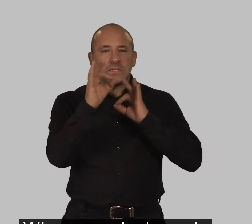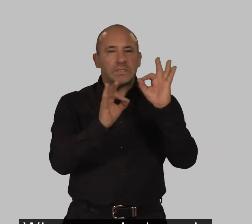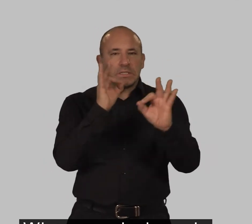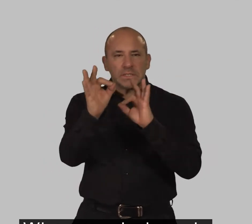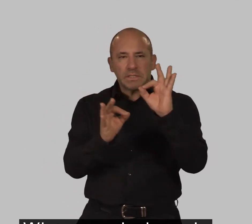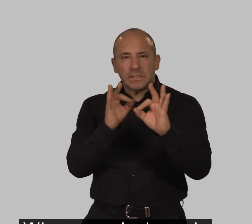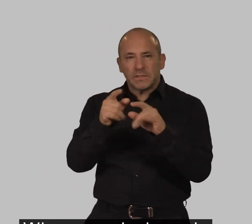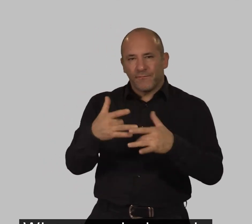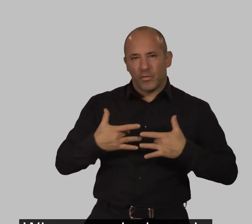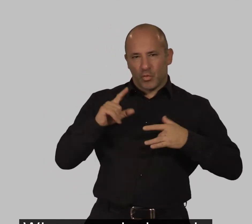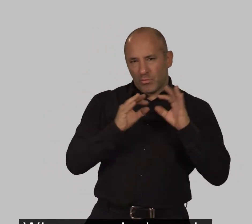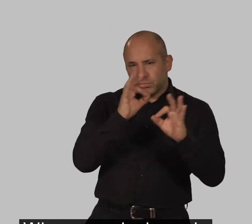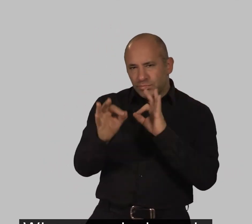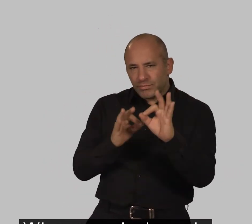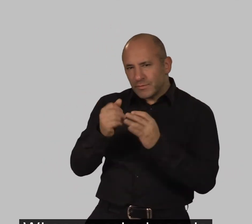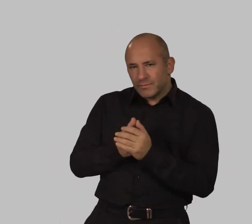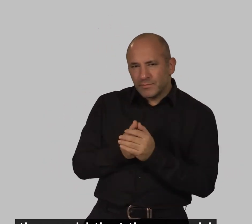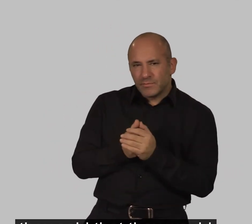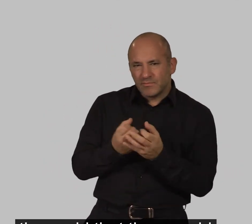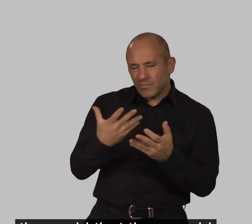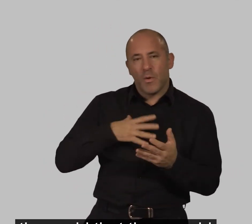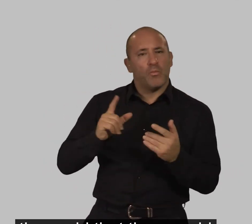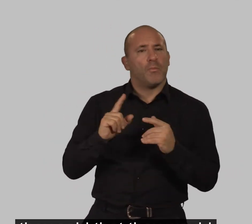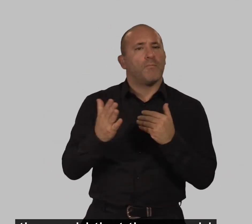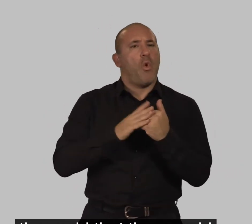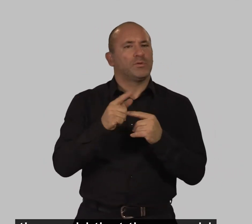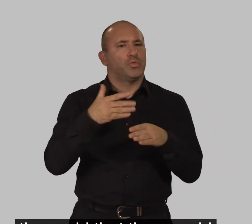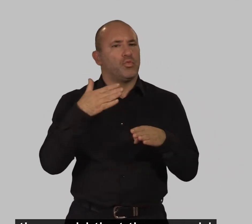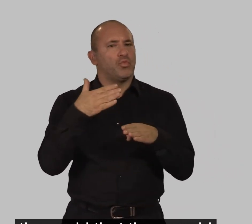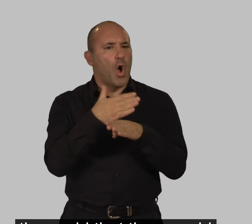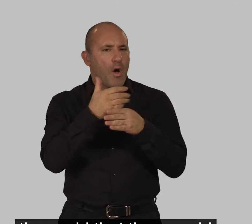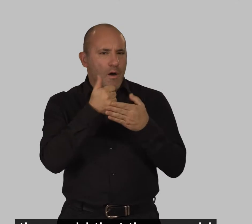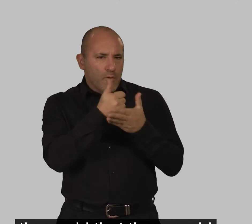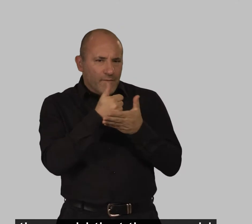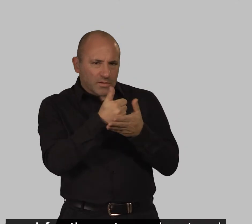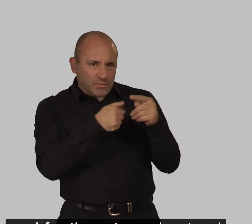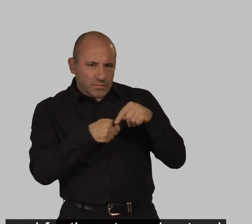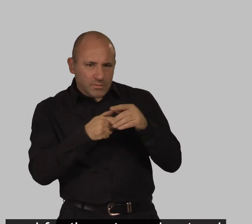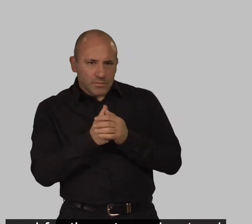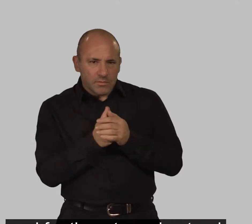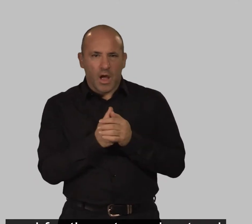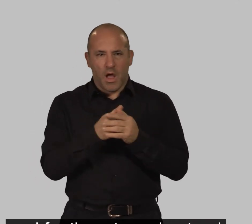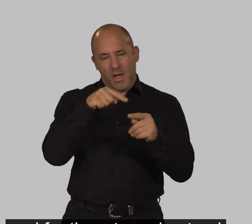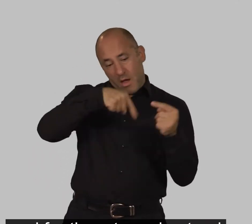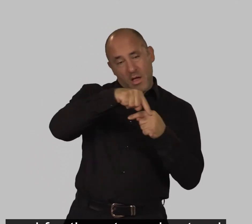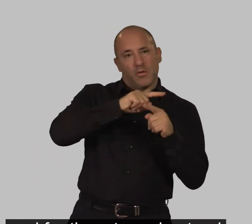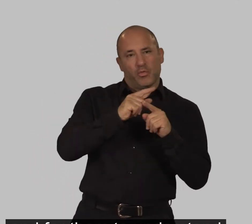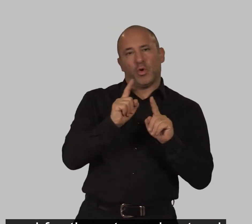When we asked people what they thought, they said that they would like more work coaches and for them to